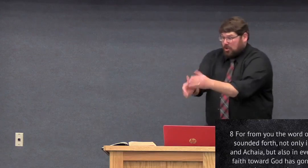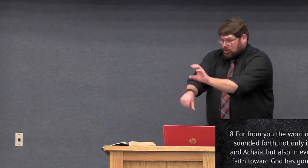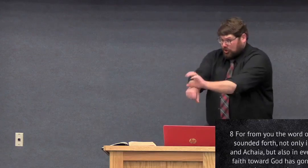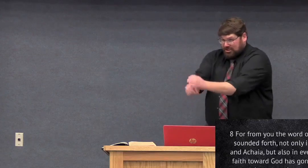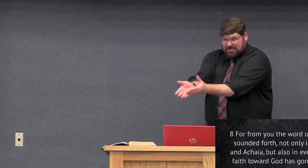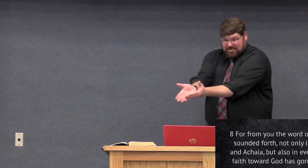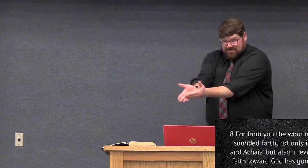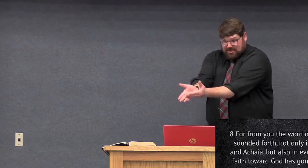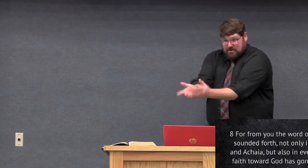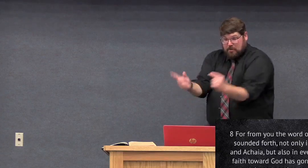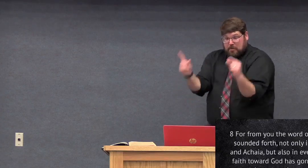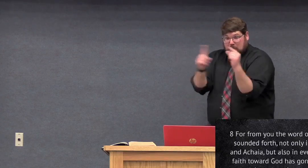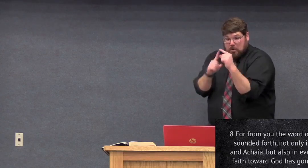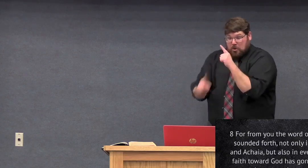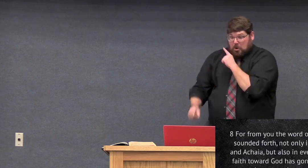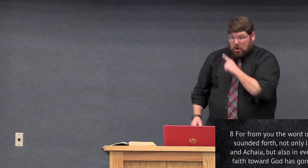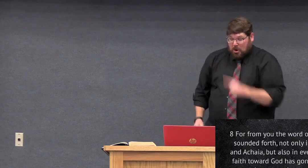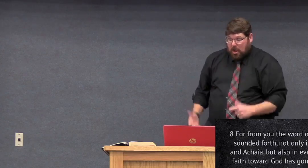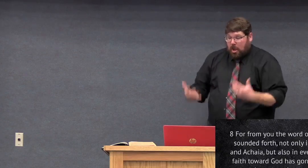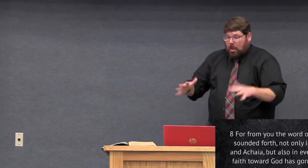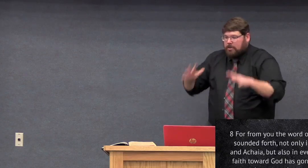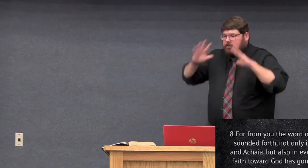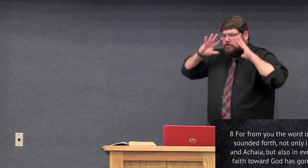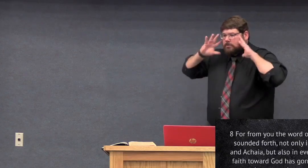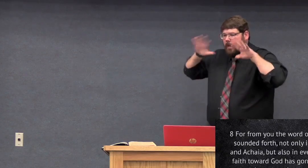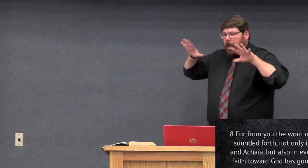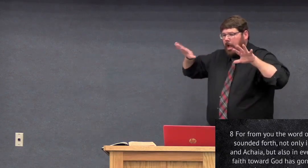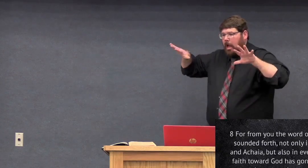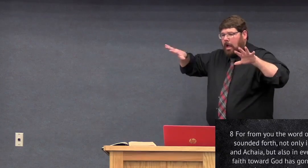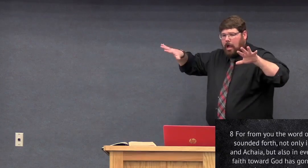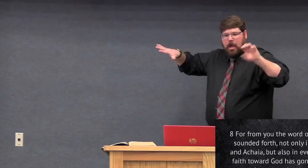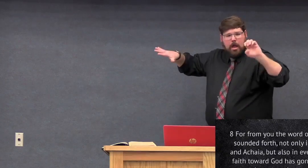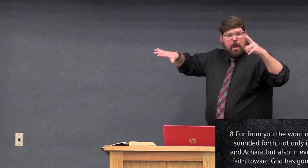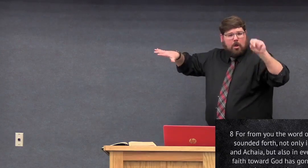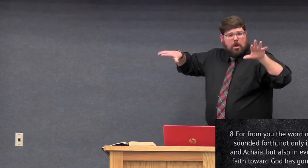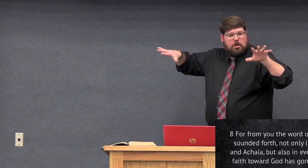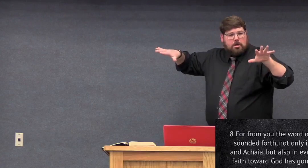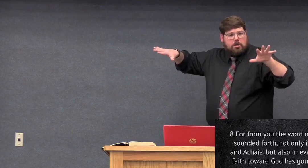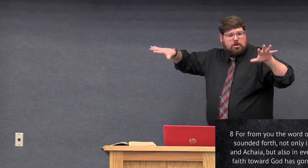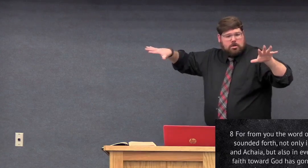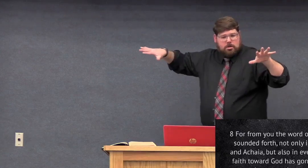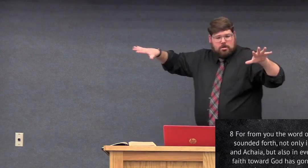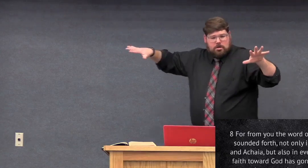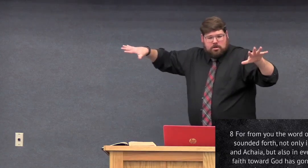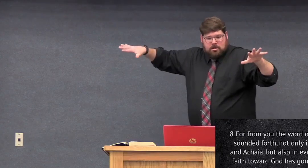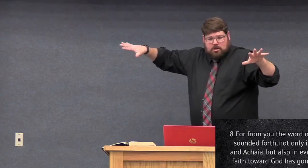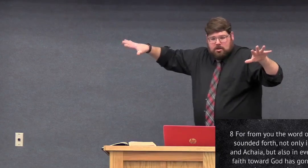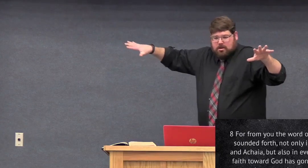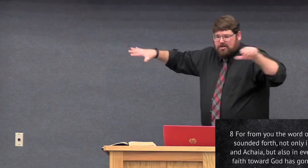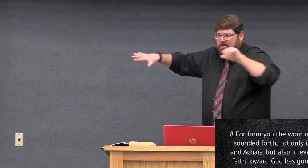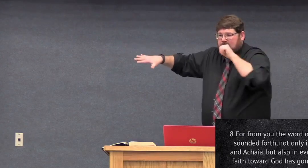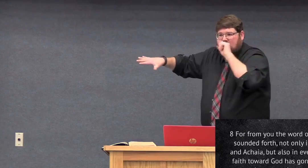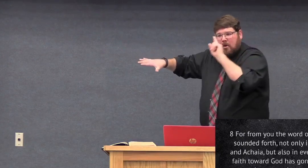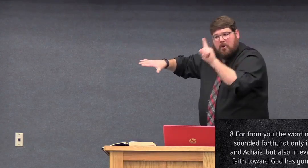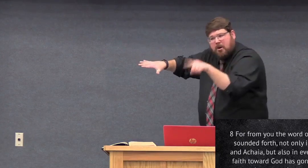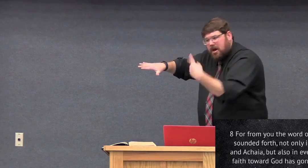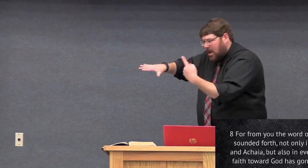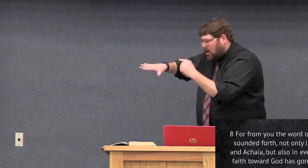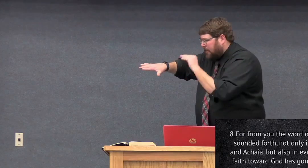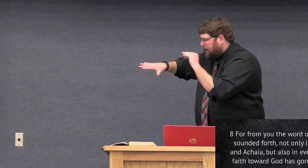For from you the word of the Lord has sounded forth. It has already gone out from you, not